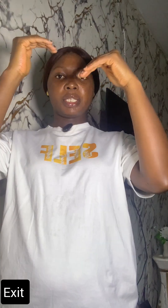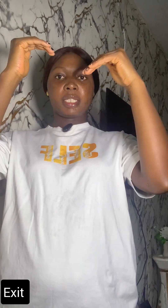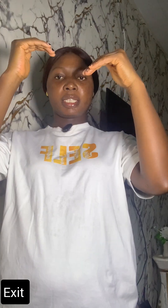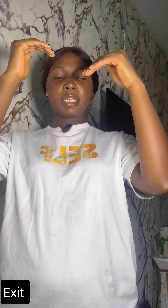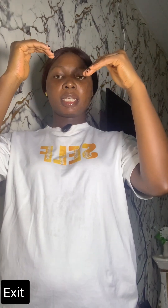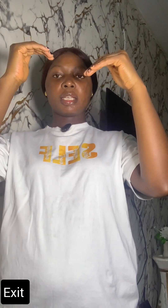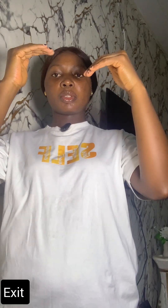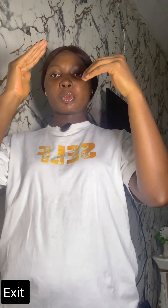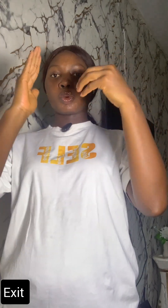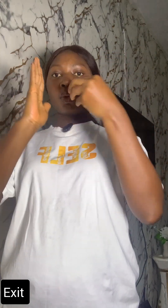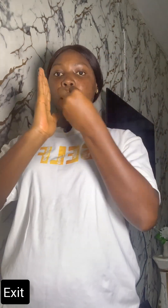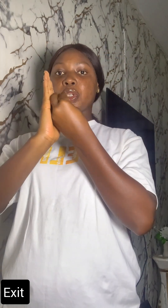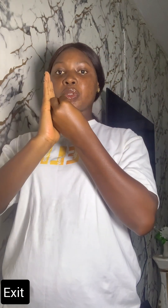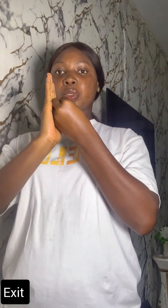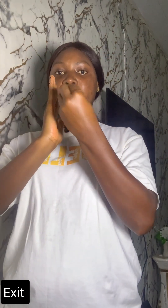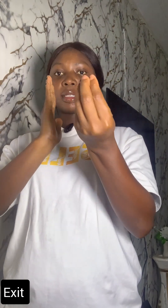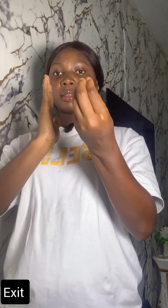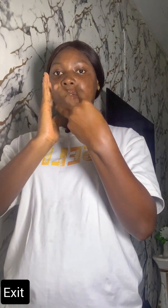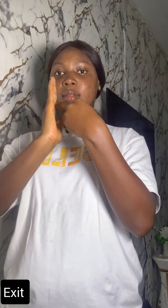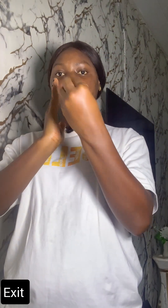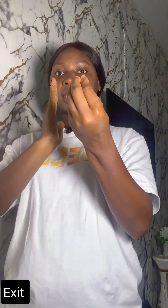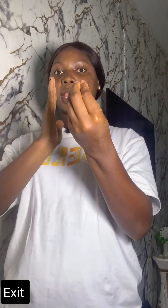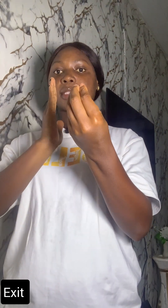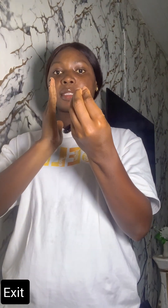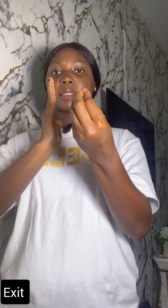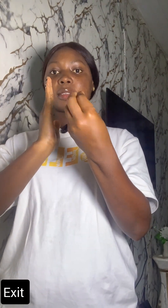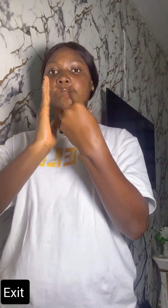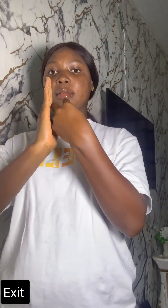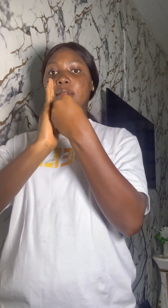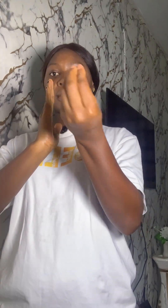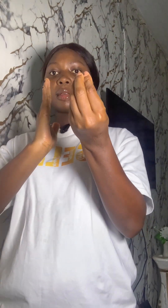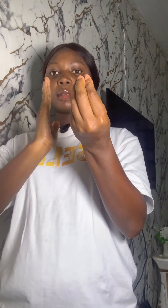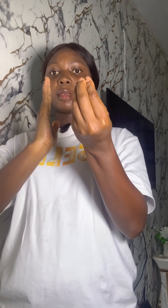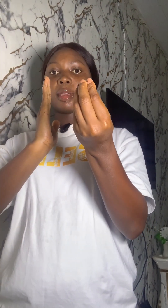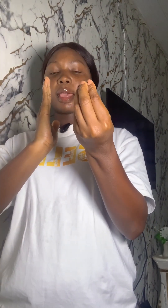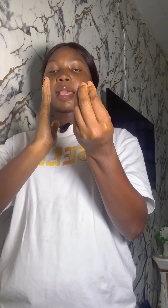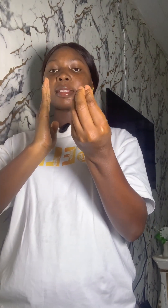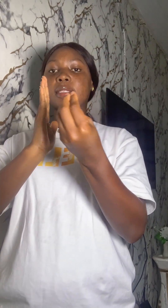building. So we just do this. Exit, exit,